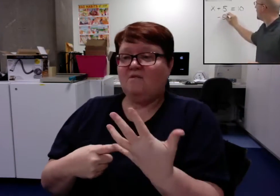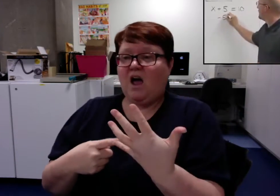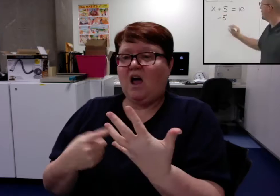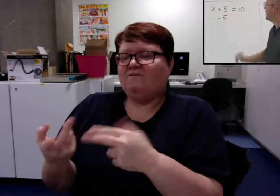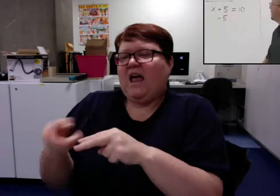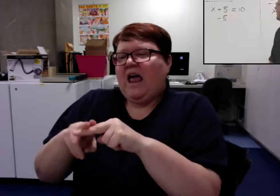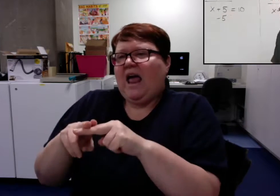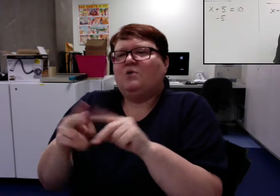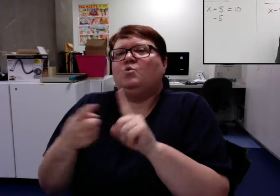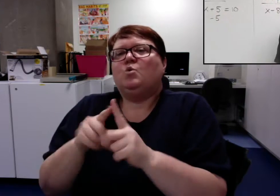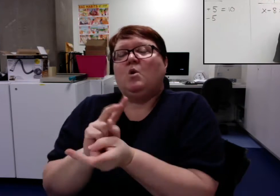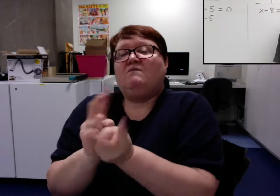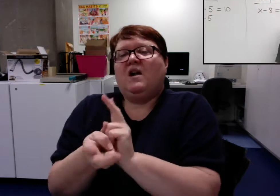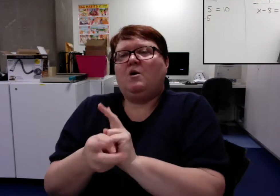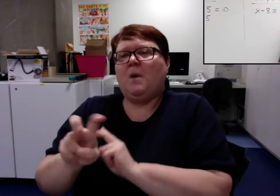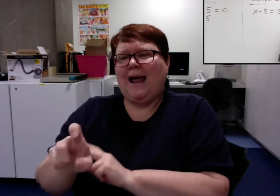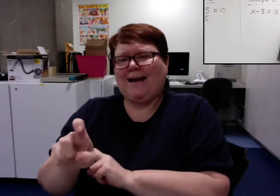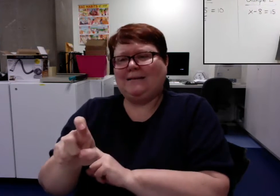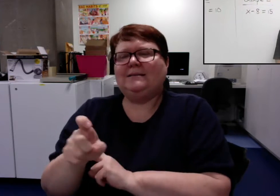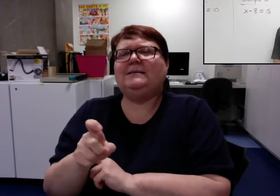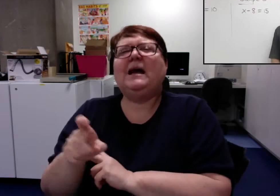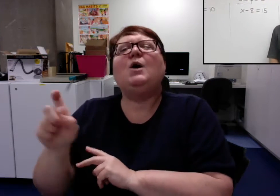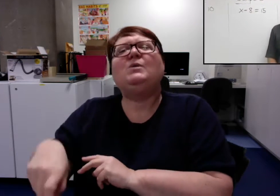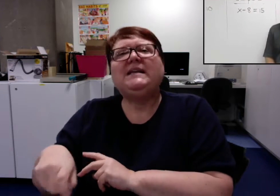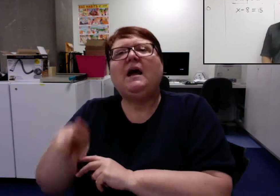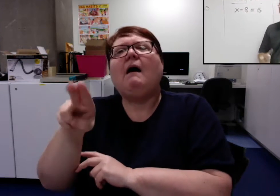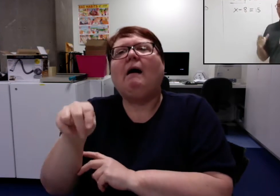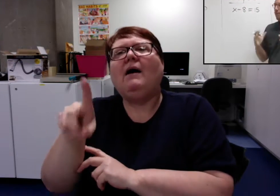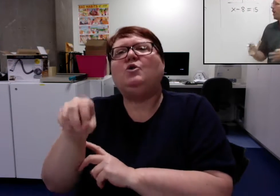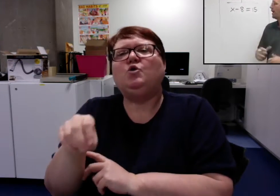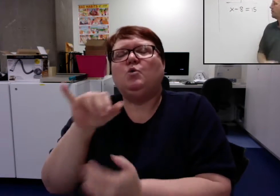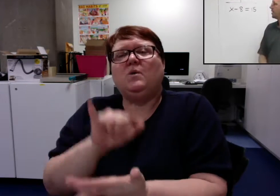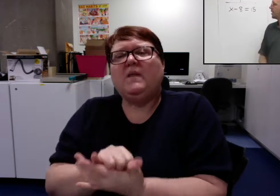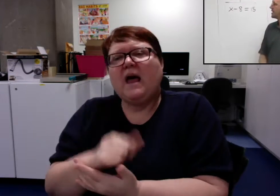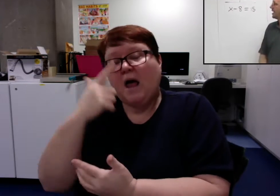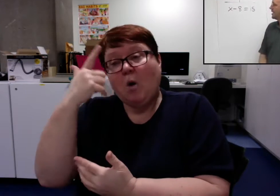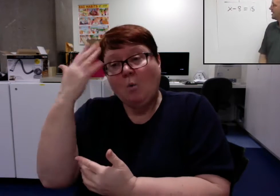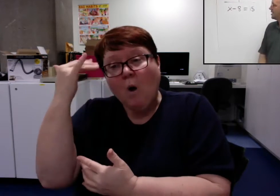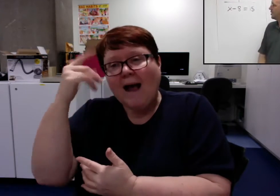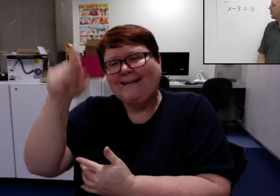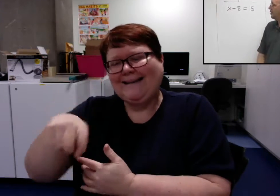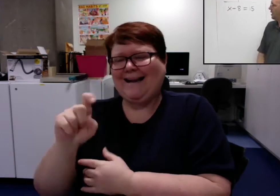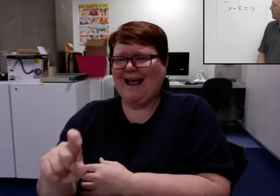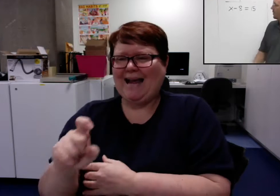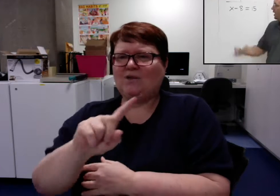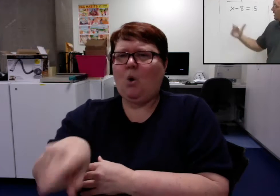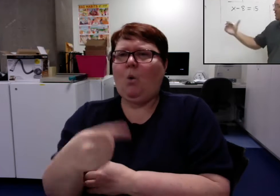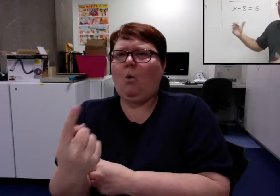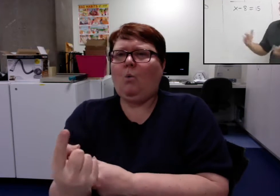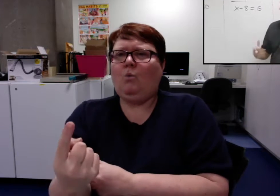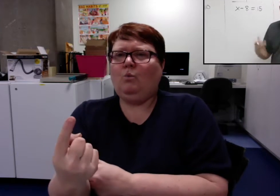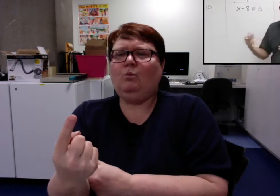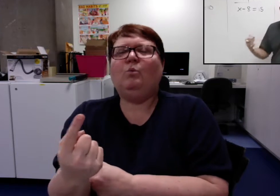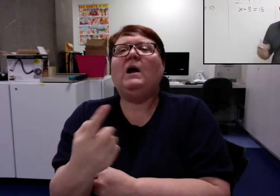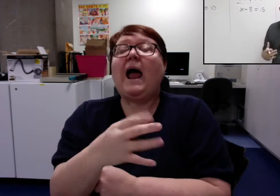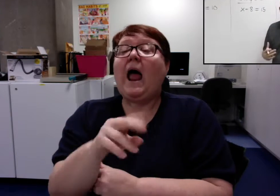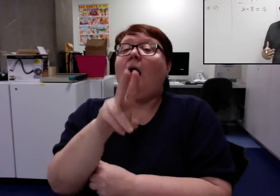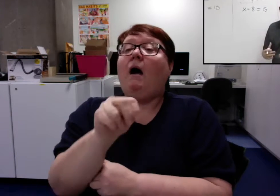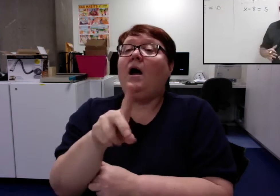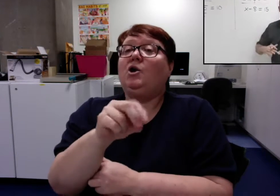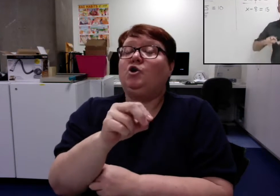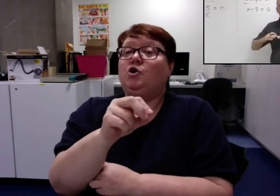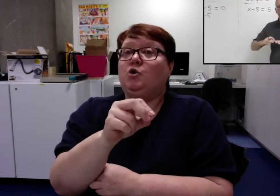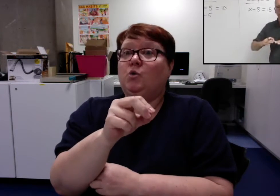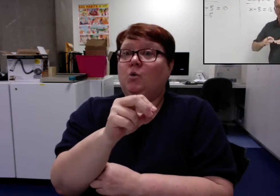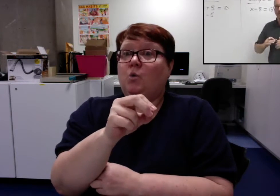subtract 5 from that particular side of the equation. But because I need to remember that I need to do the same thing to